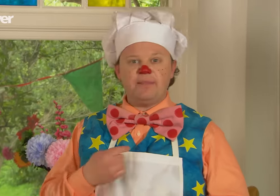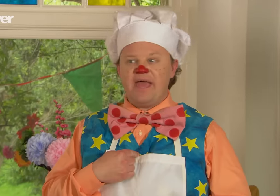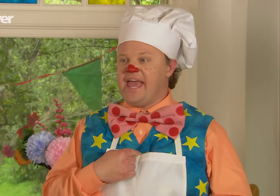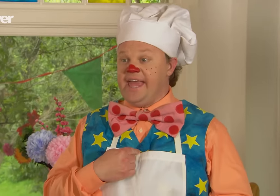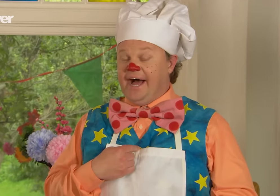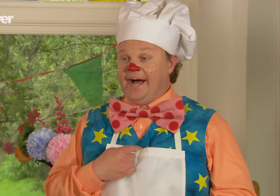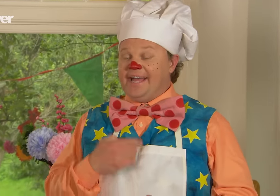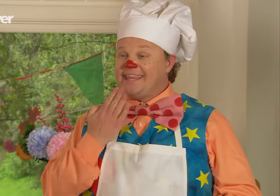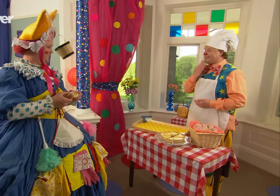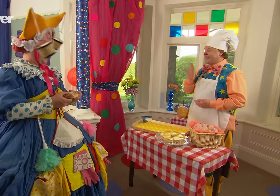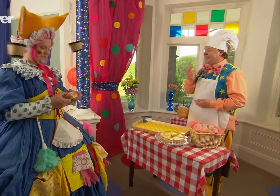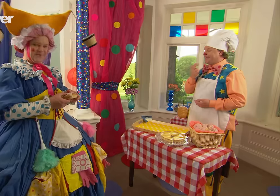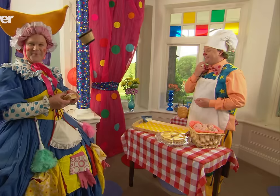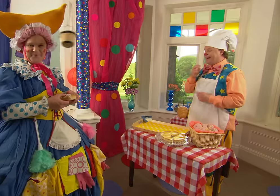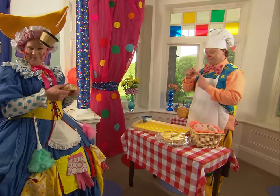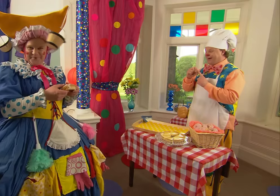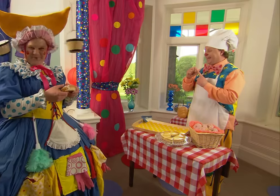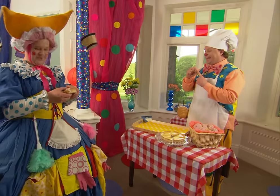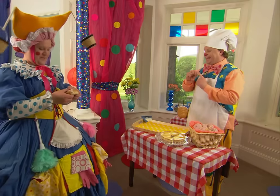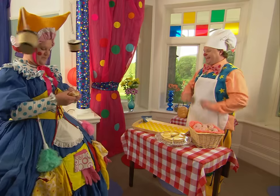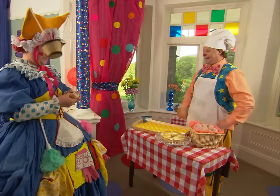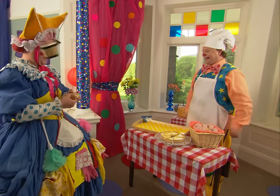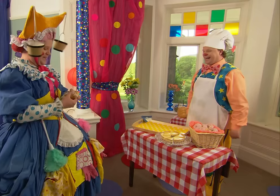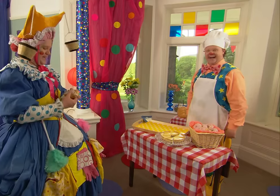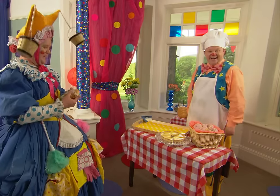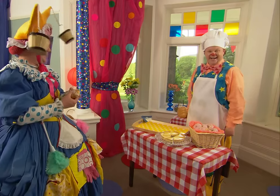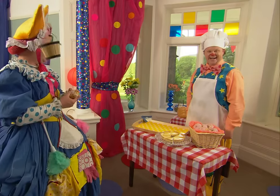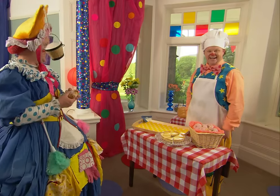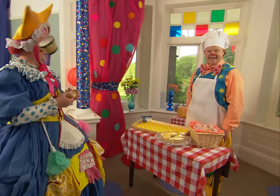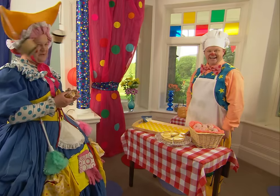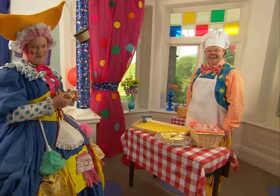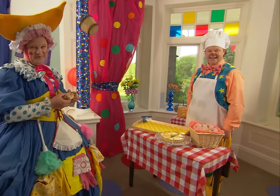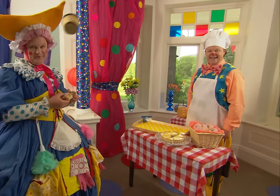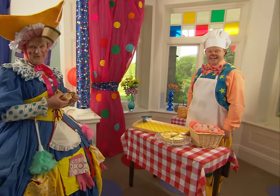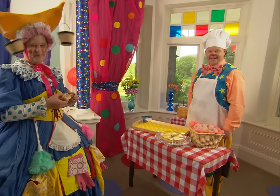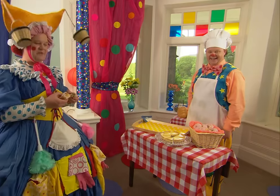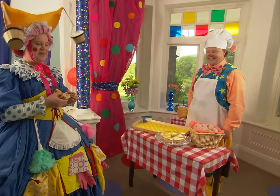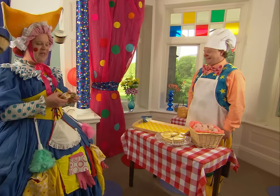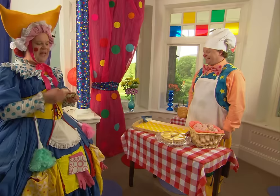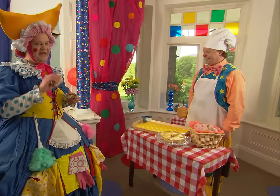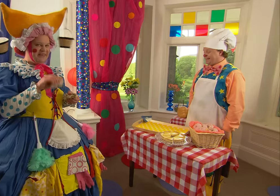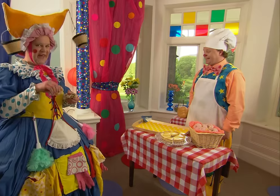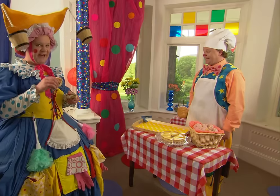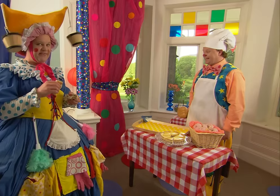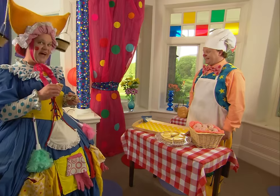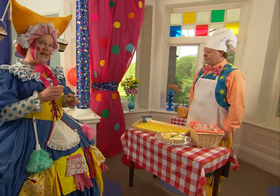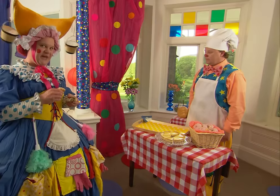me? Thank you, Aunt Polly! That's very kind of you, Aunt Polly. Yes, I know.